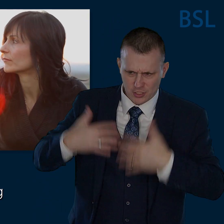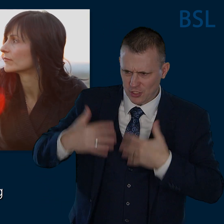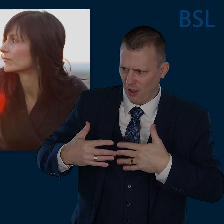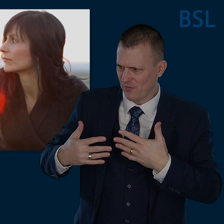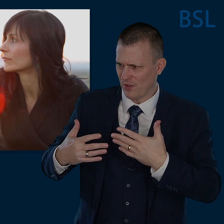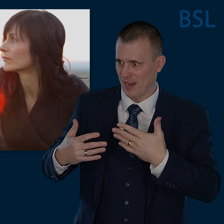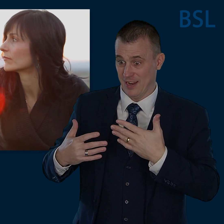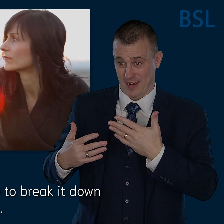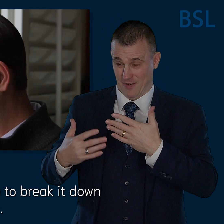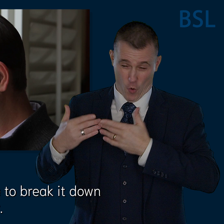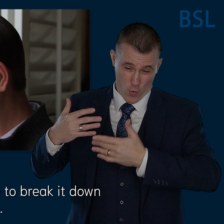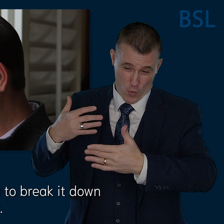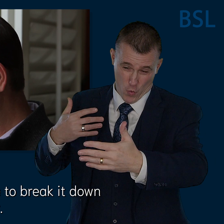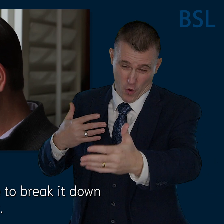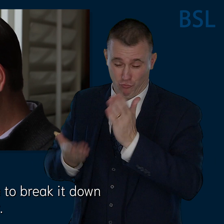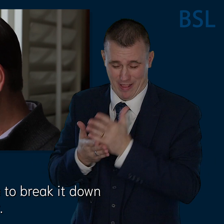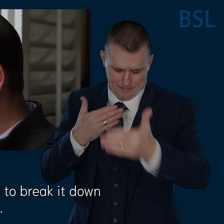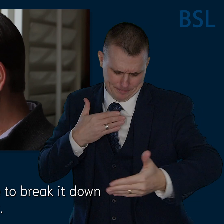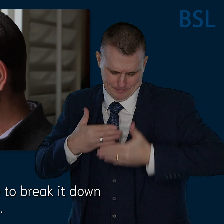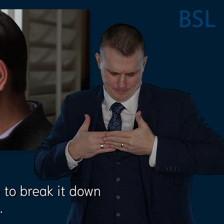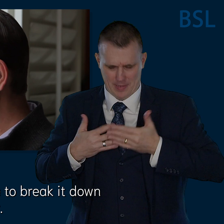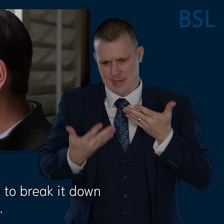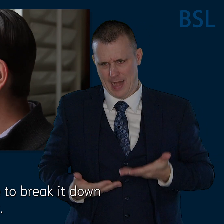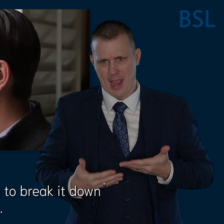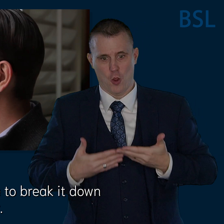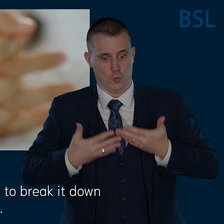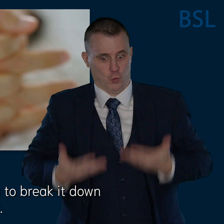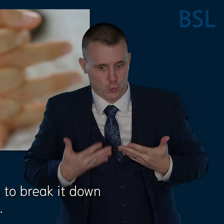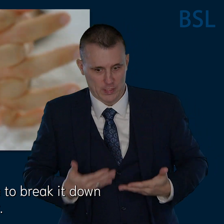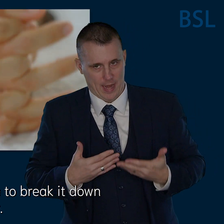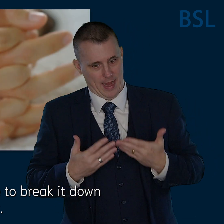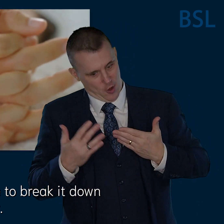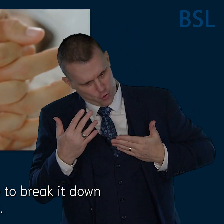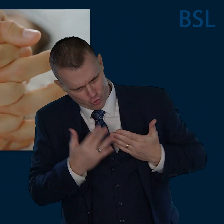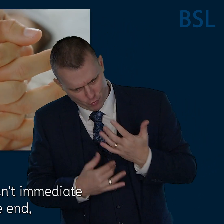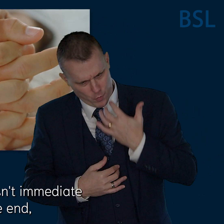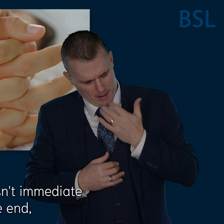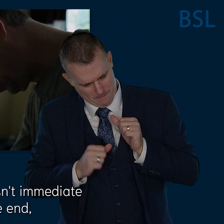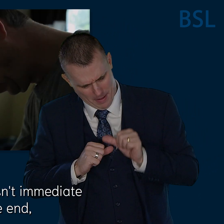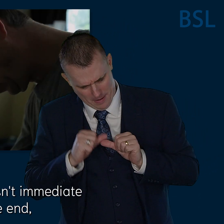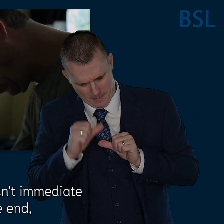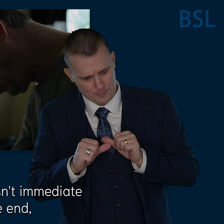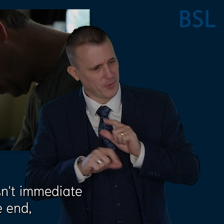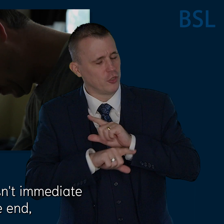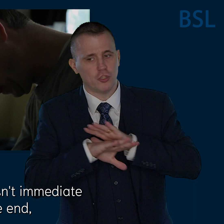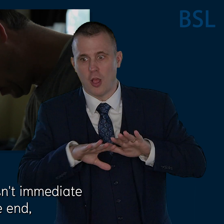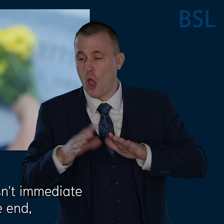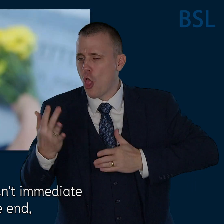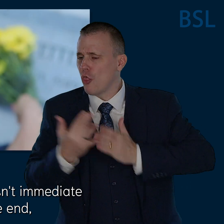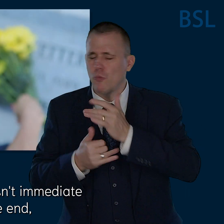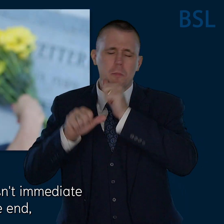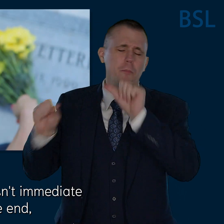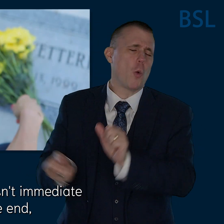be entailed. We sometimes just have to break it down to this moment, this day. And while deliverance